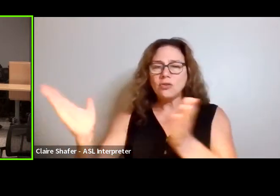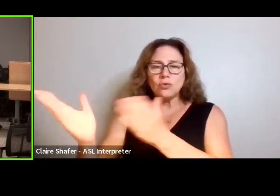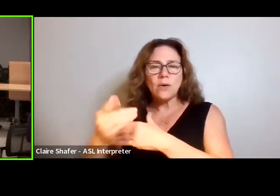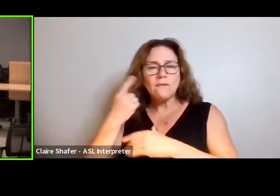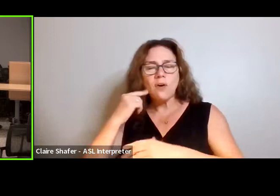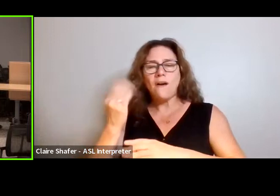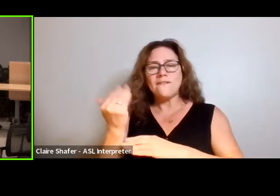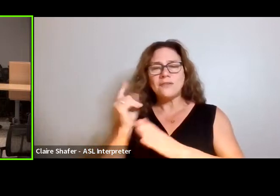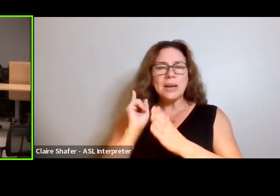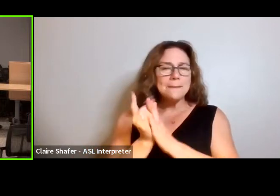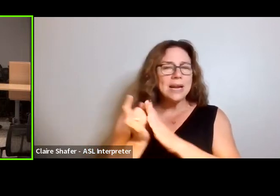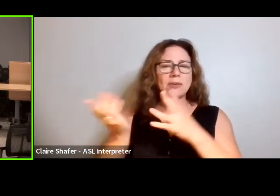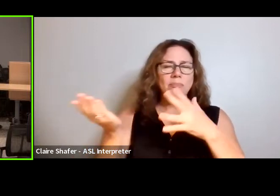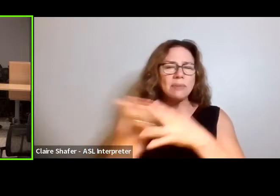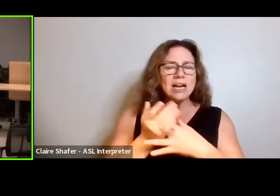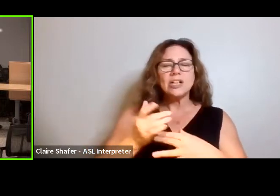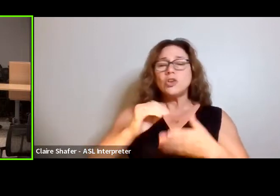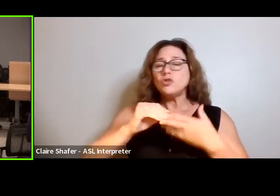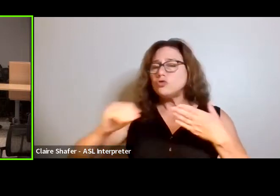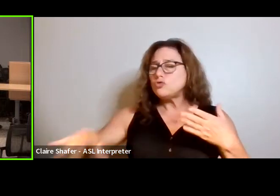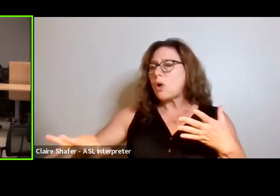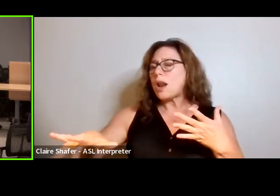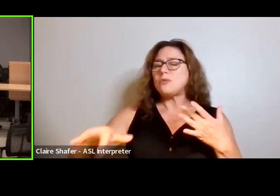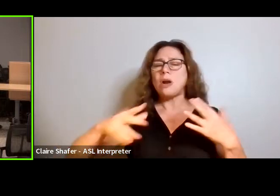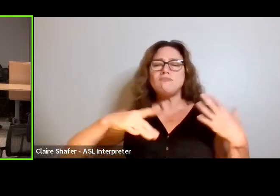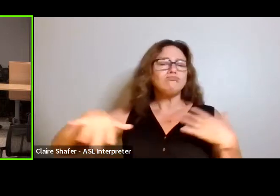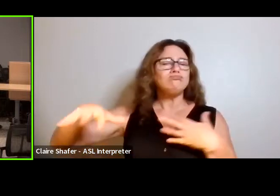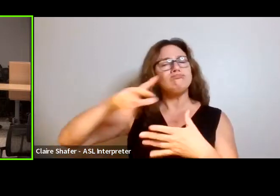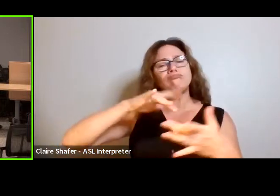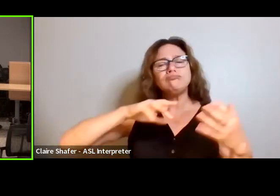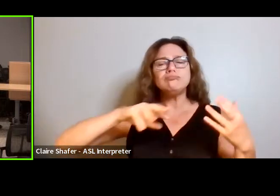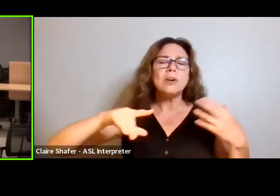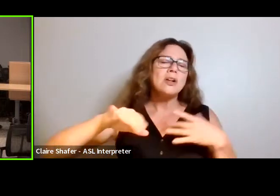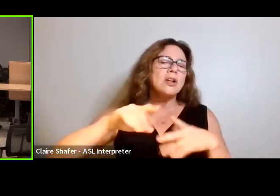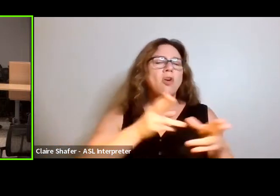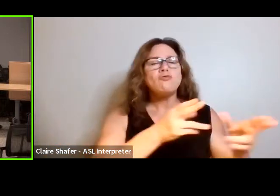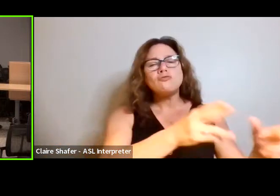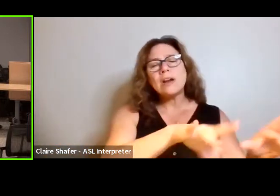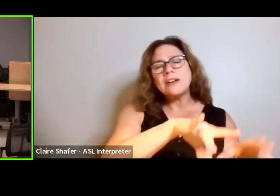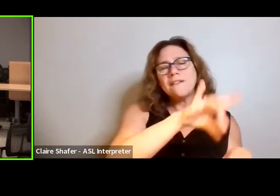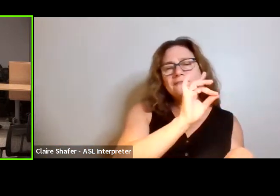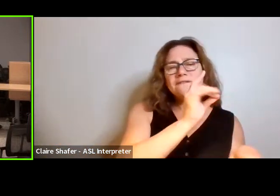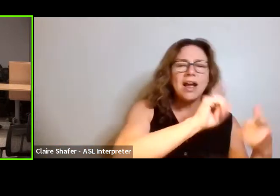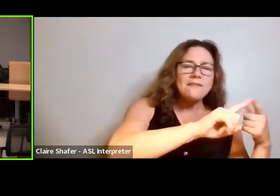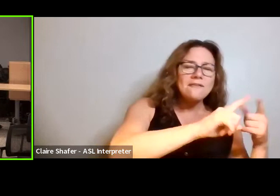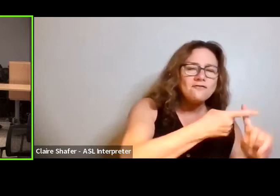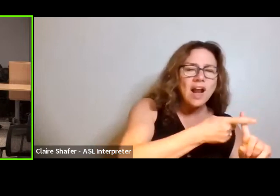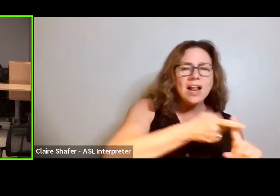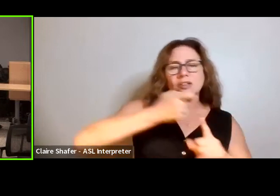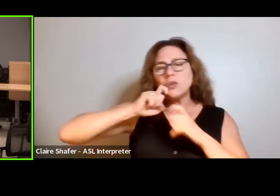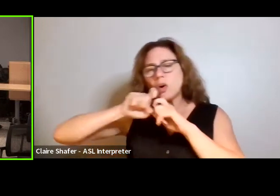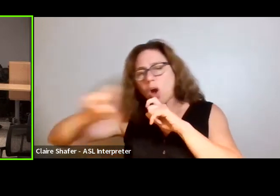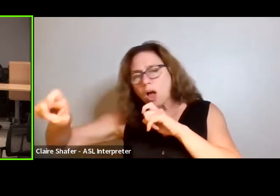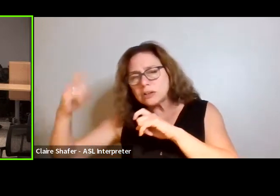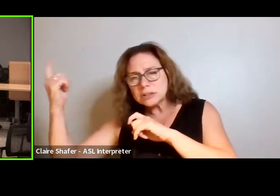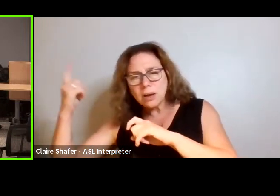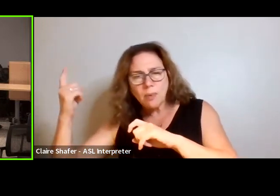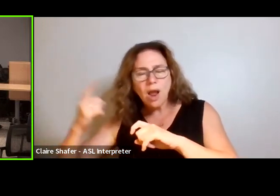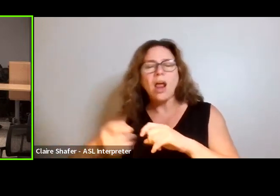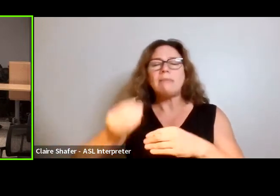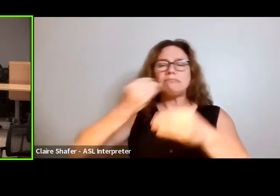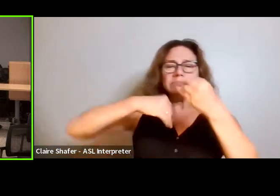excitement. Students scurried around, some rushing to find friends, some to grab a snack or make a phone call. Spirits were high